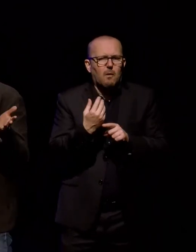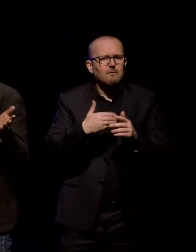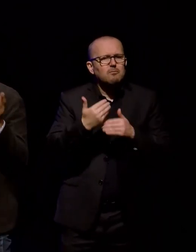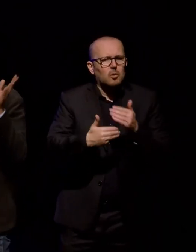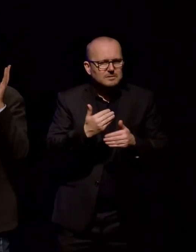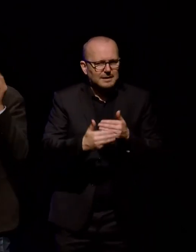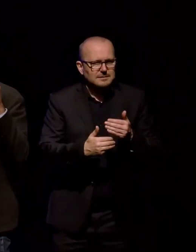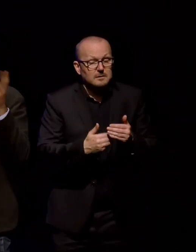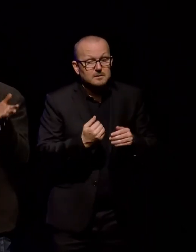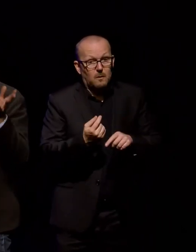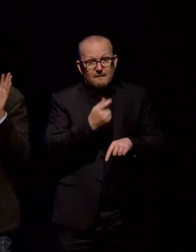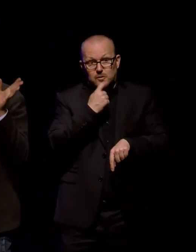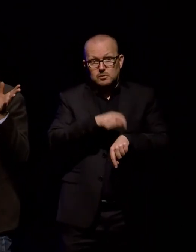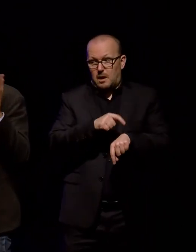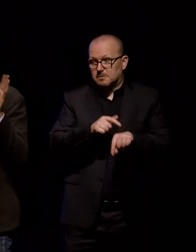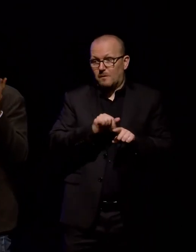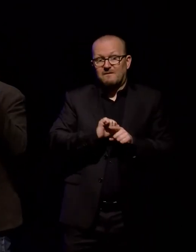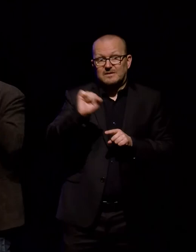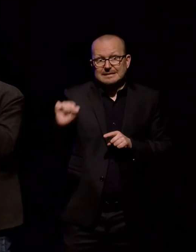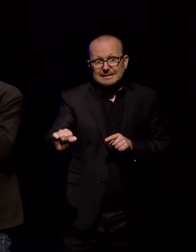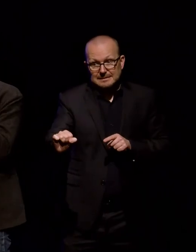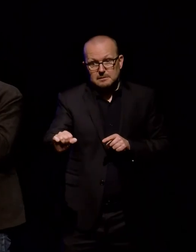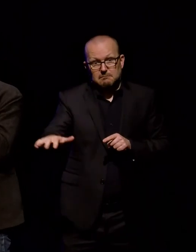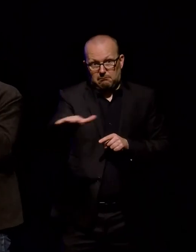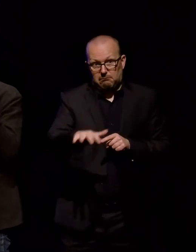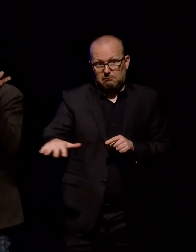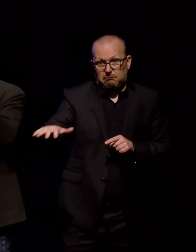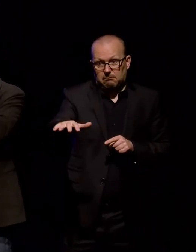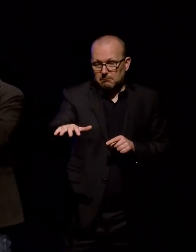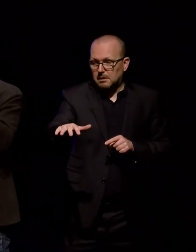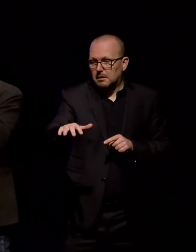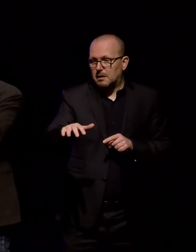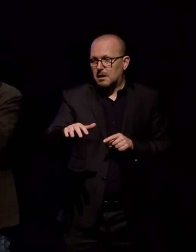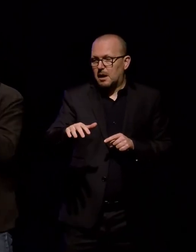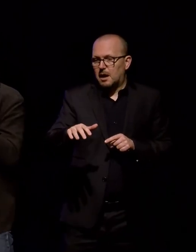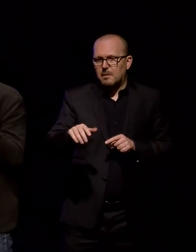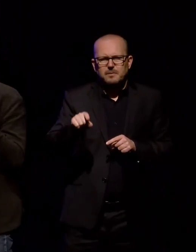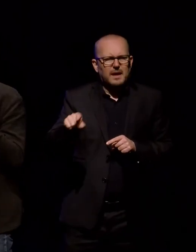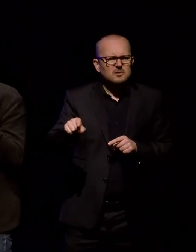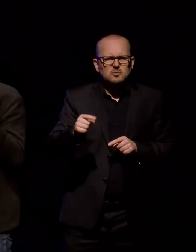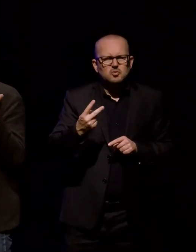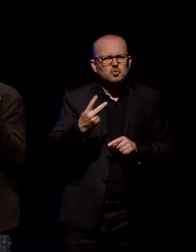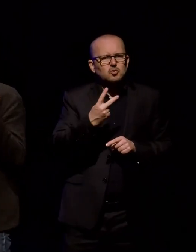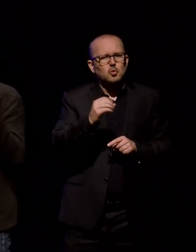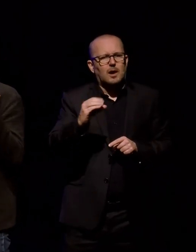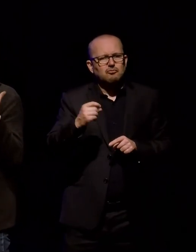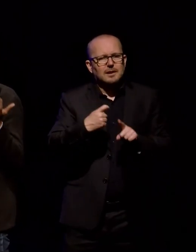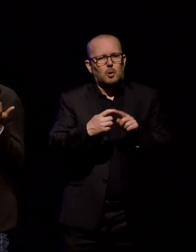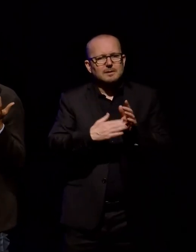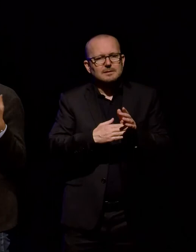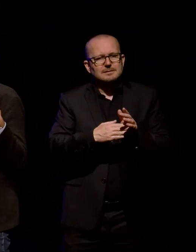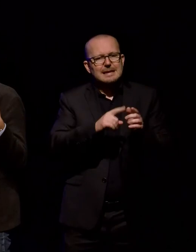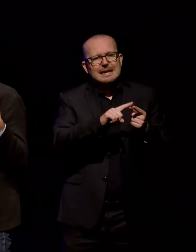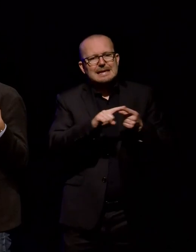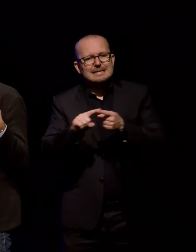a few times in Maningrida. So to go to Arnhem Land, Western Arnhem Land, so 200 kilometers east of Darwin, for